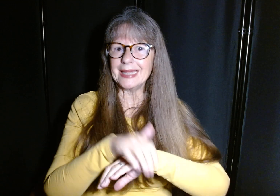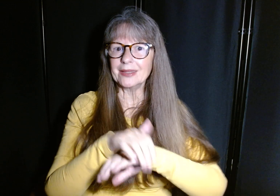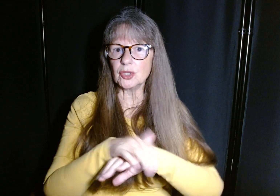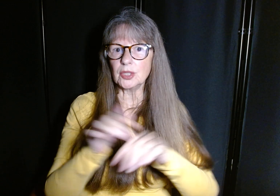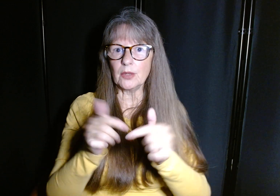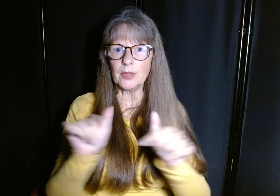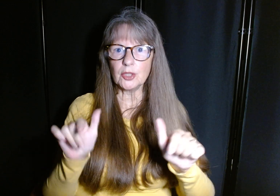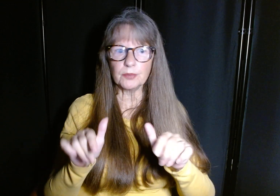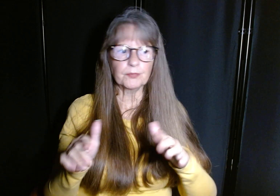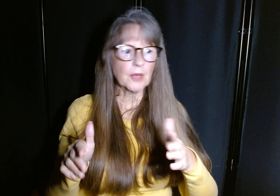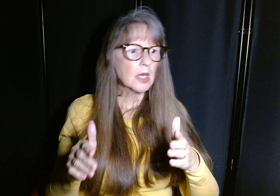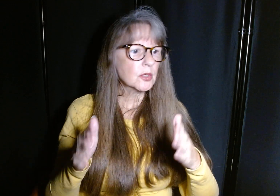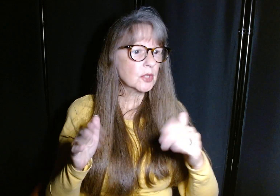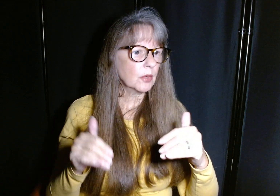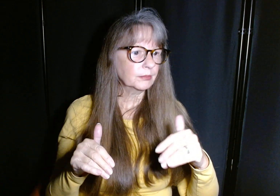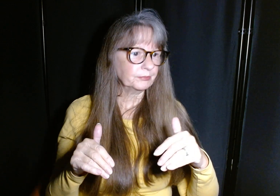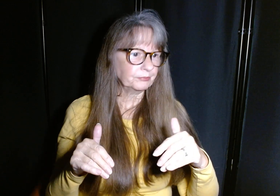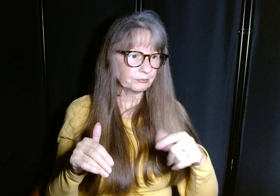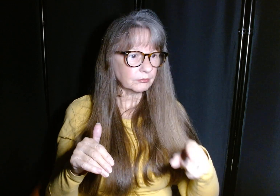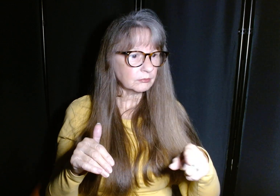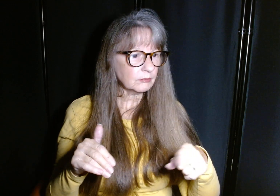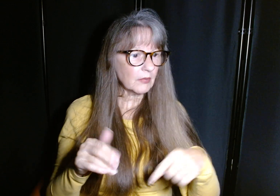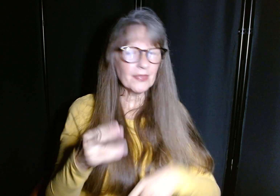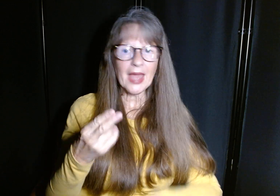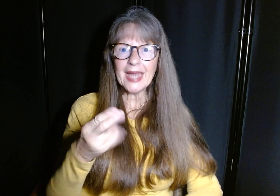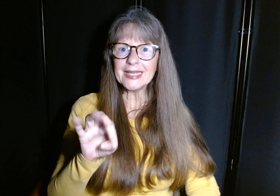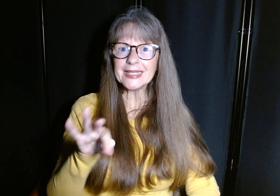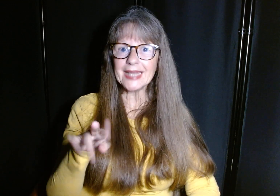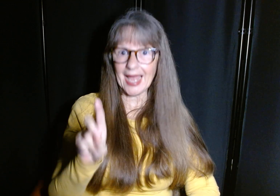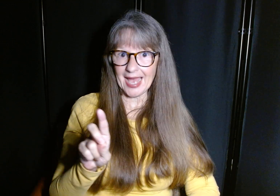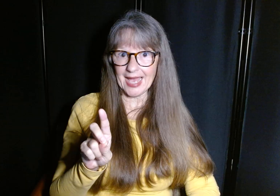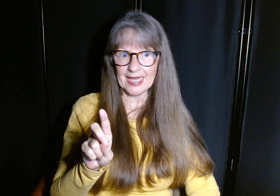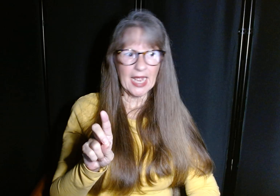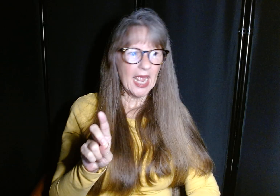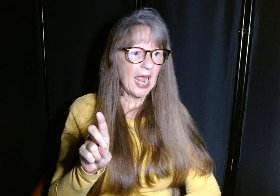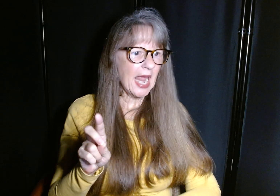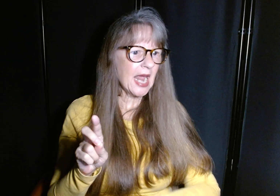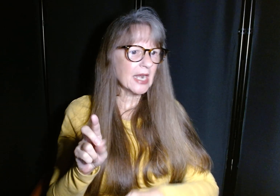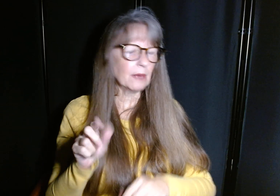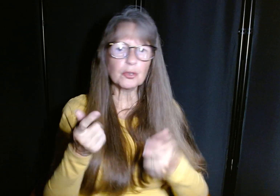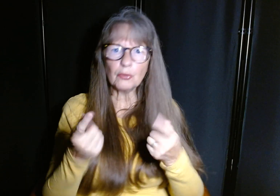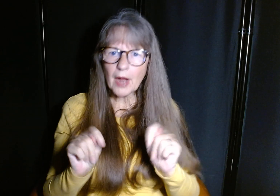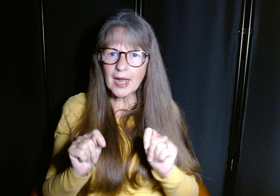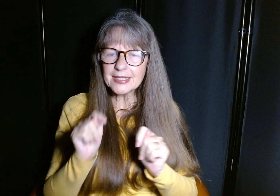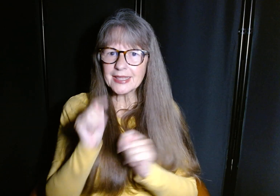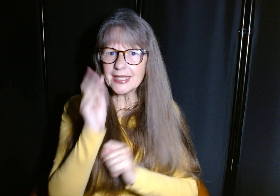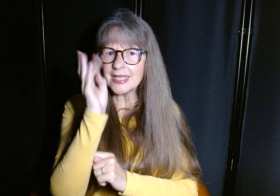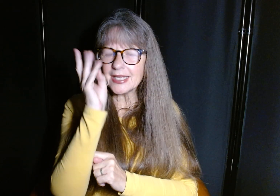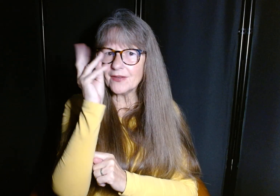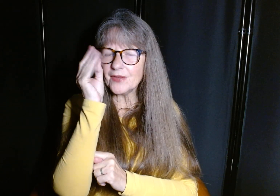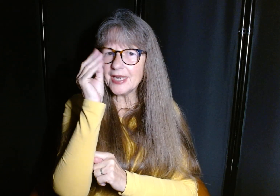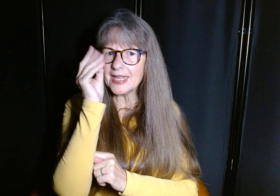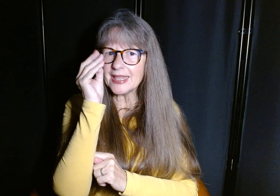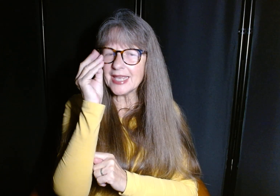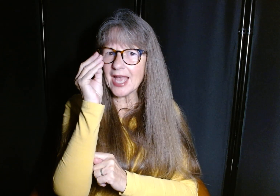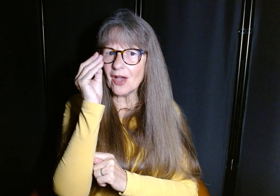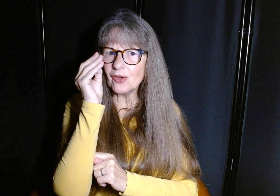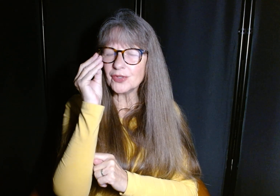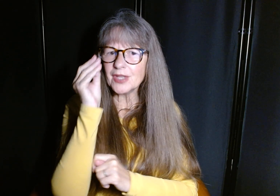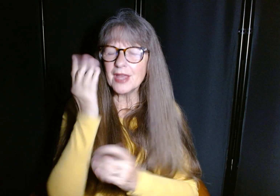English language. So that is the head. And I'm trying to think of anything else